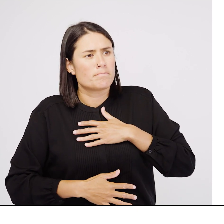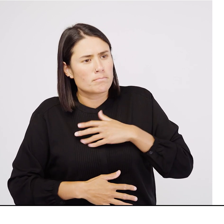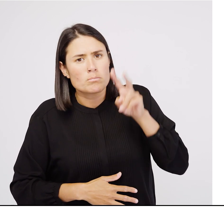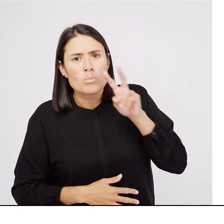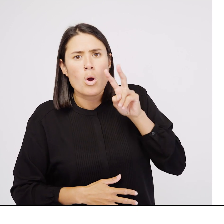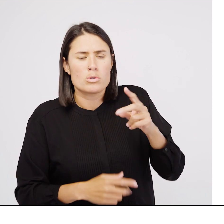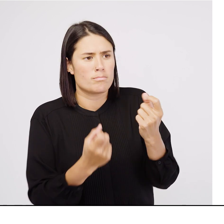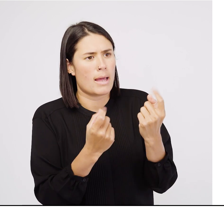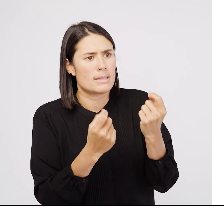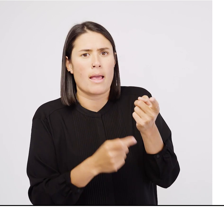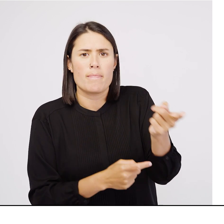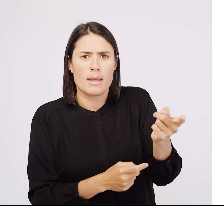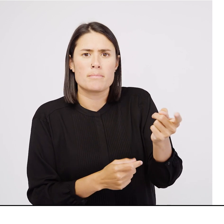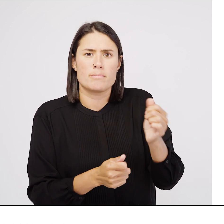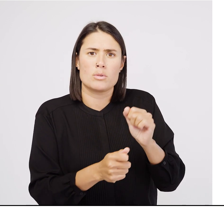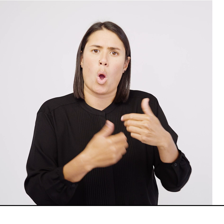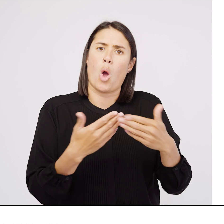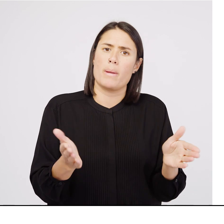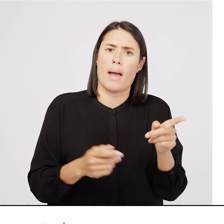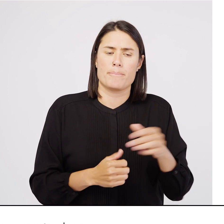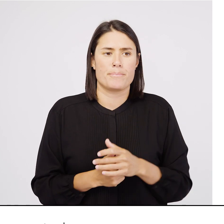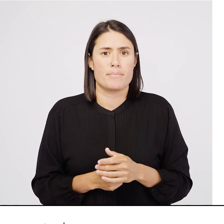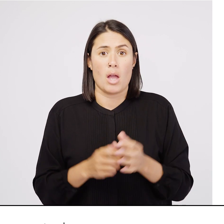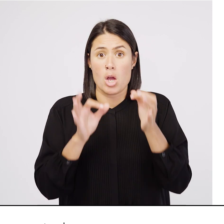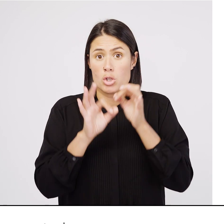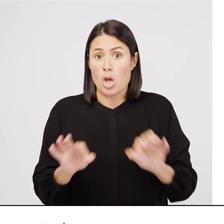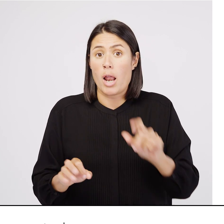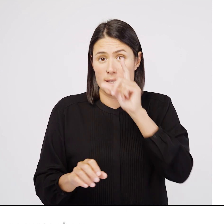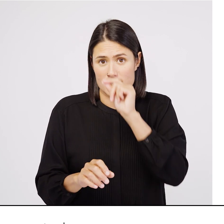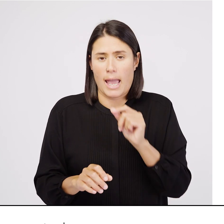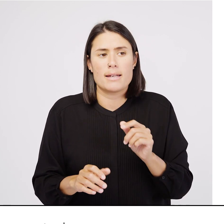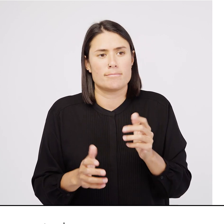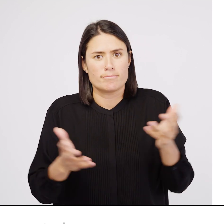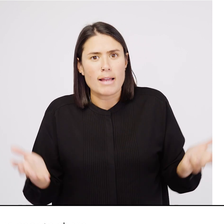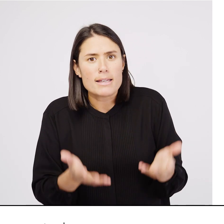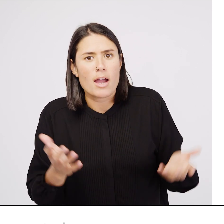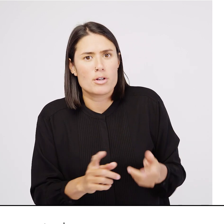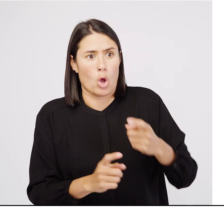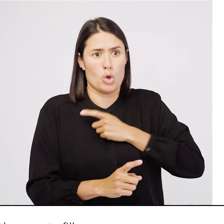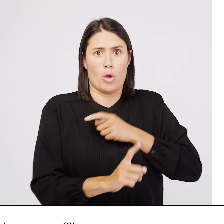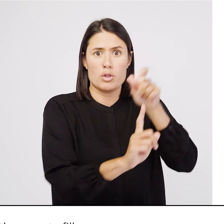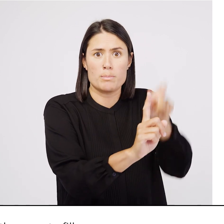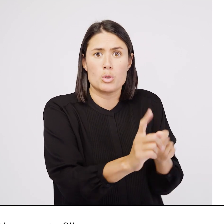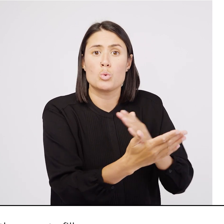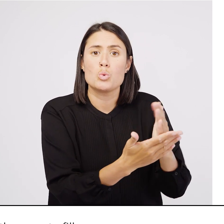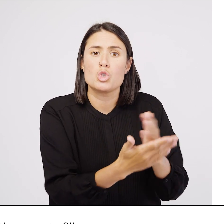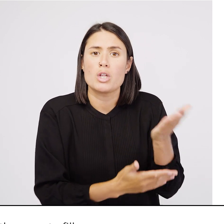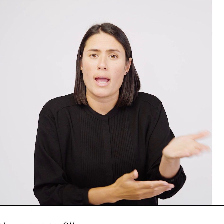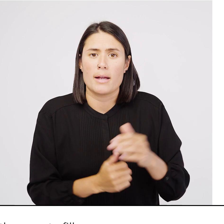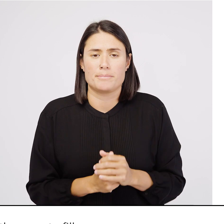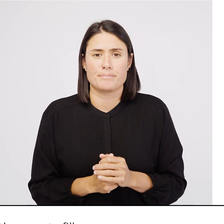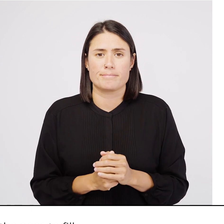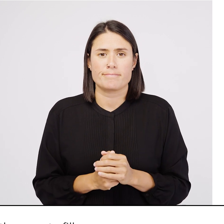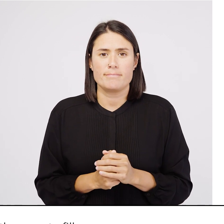feel. Silence can also encourage a nervous or anxious peer to share, as they may be